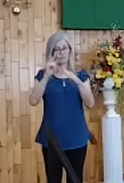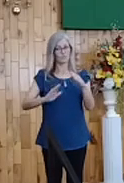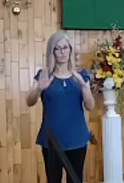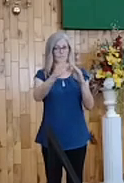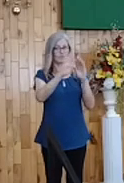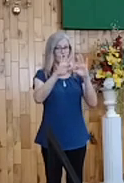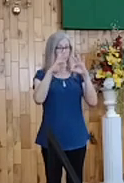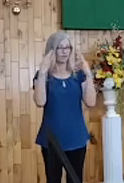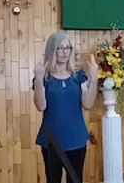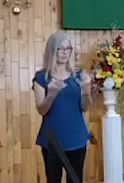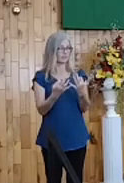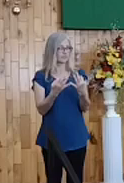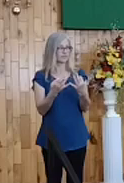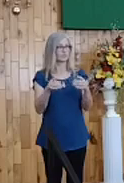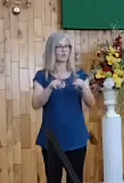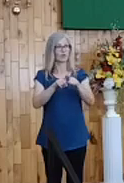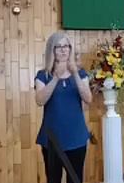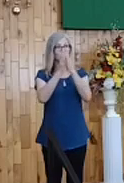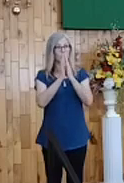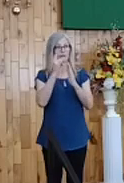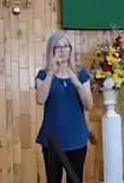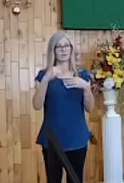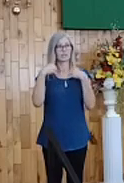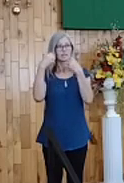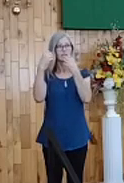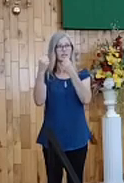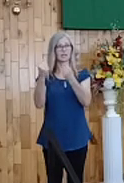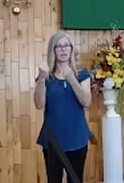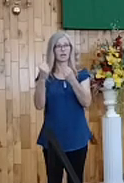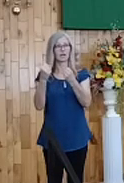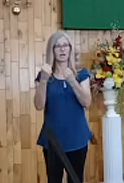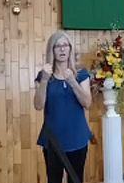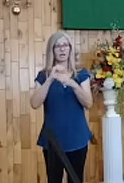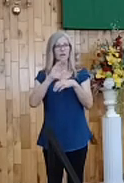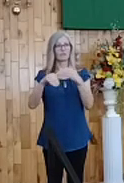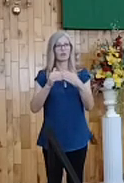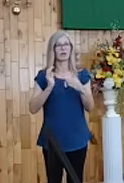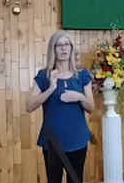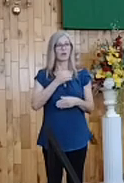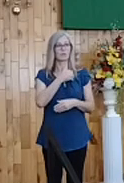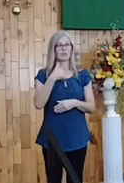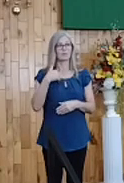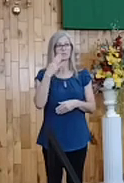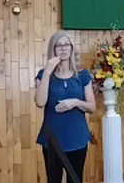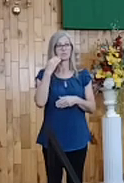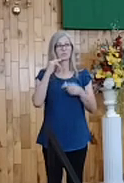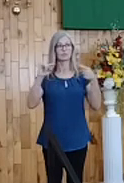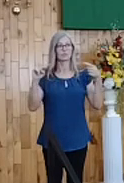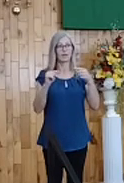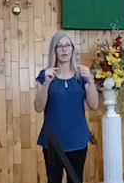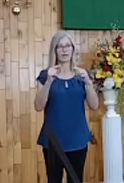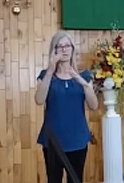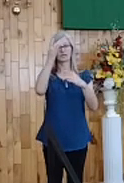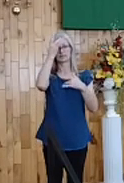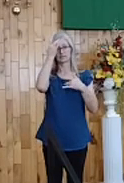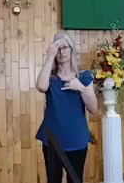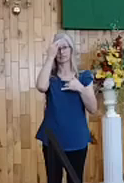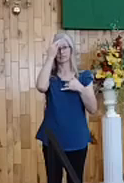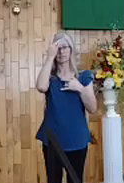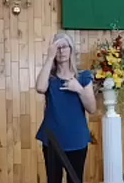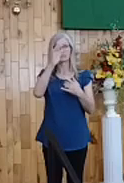their families. We also pray for the healing and recovery of all our parishioners experiencing pain and